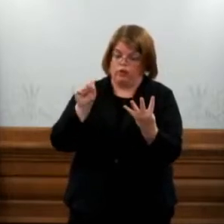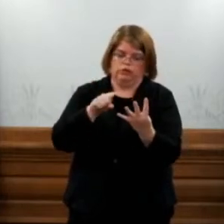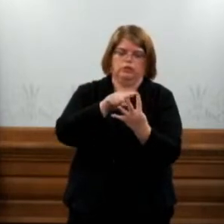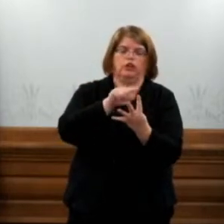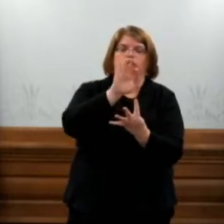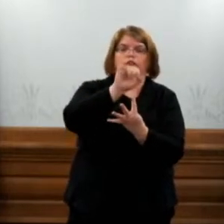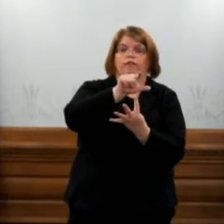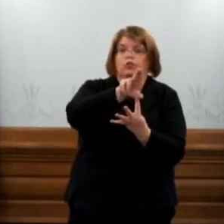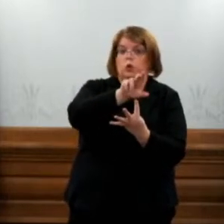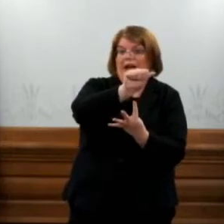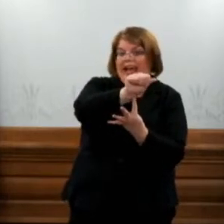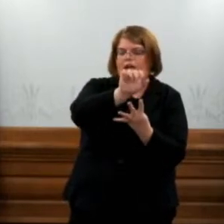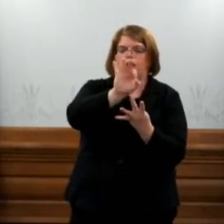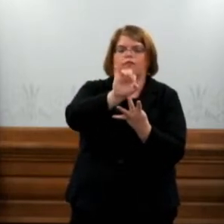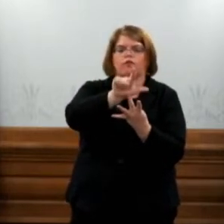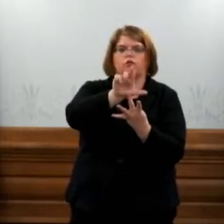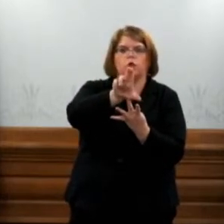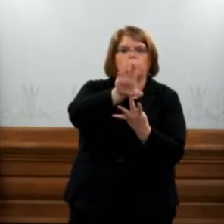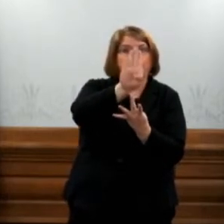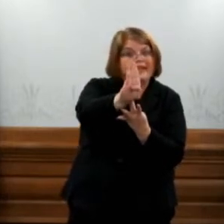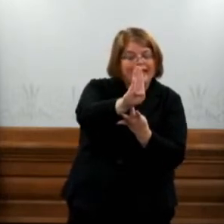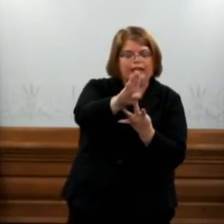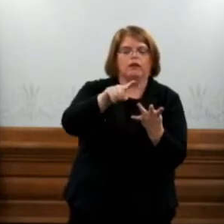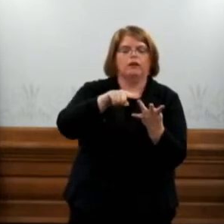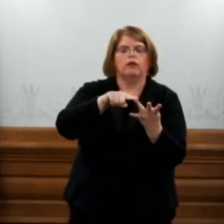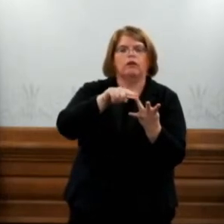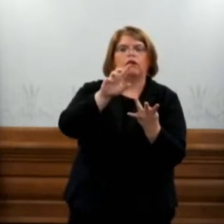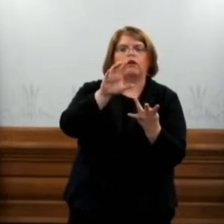to pick up, and the turnaround times are going to be